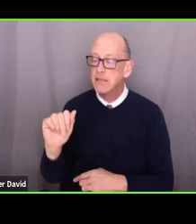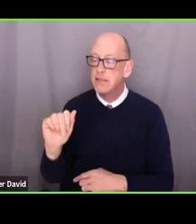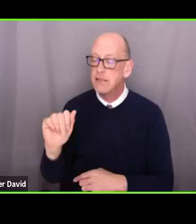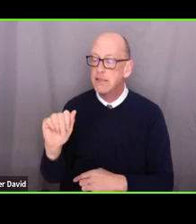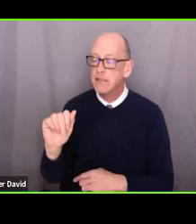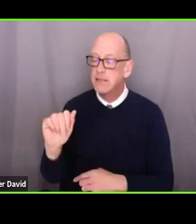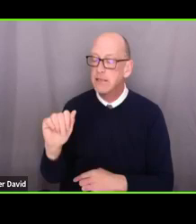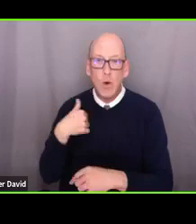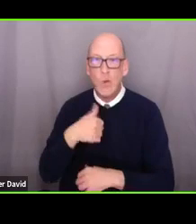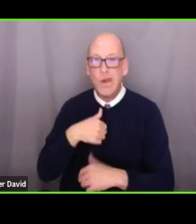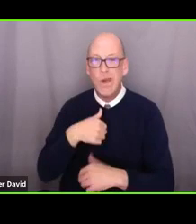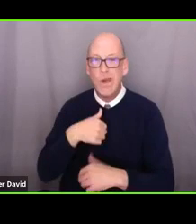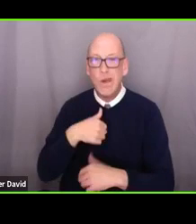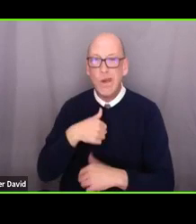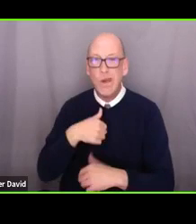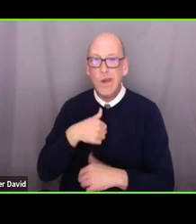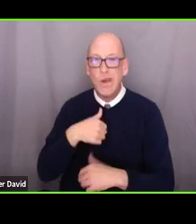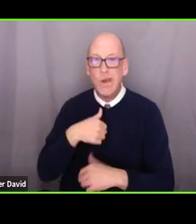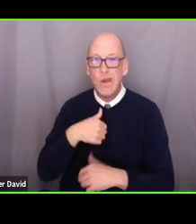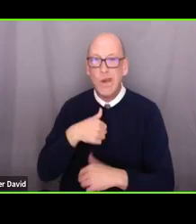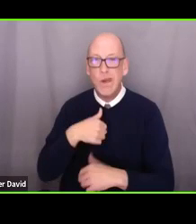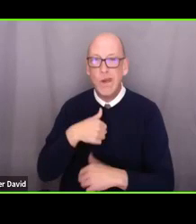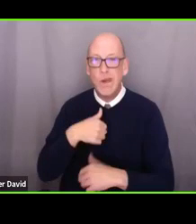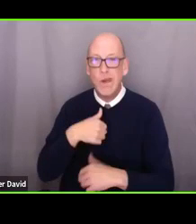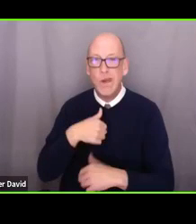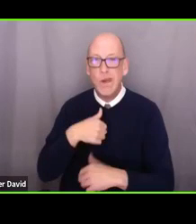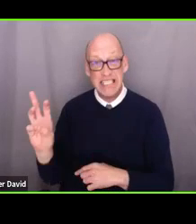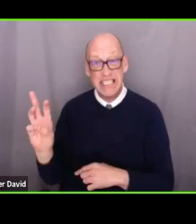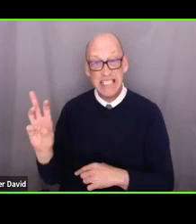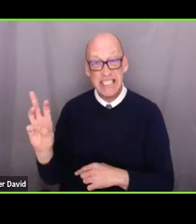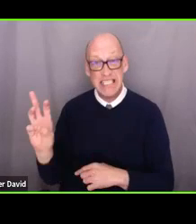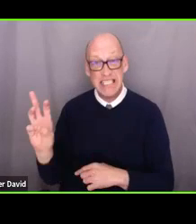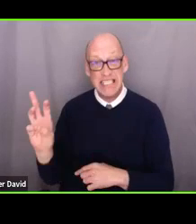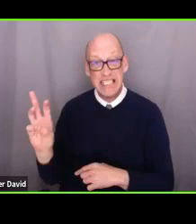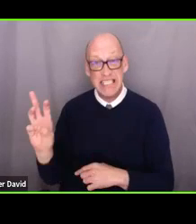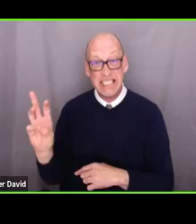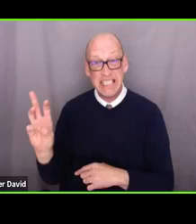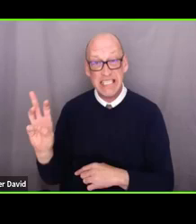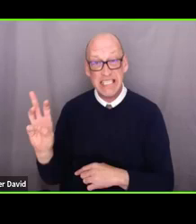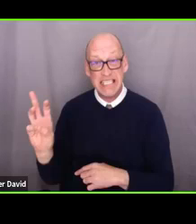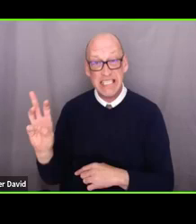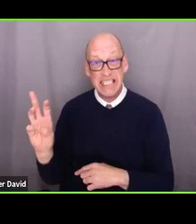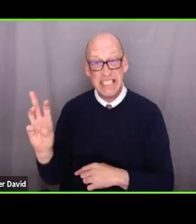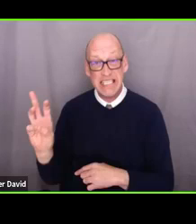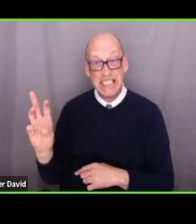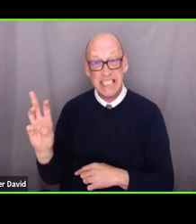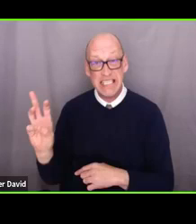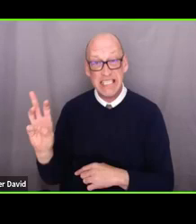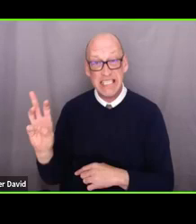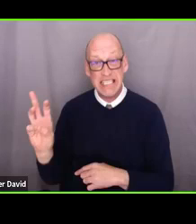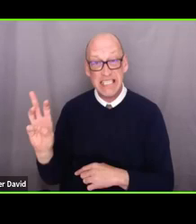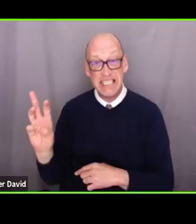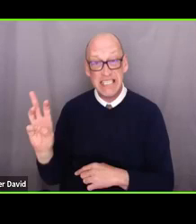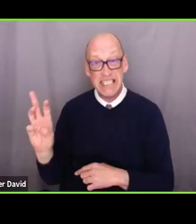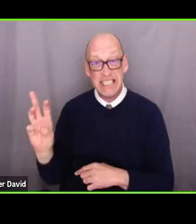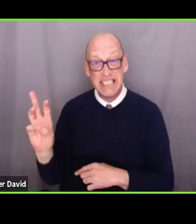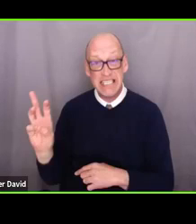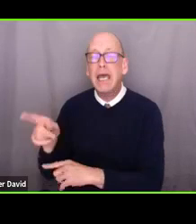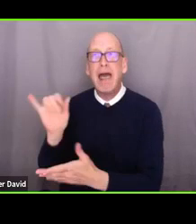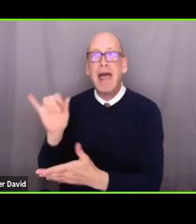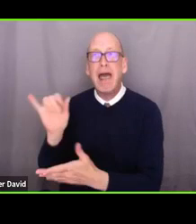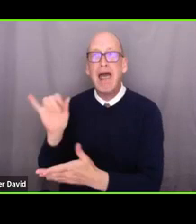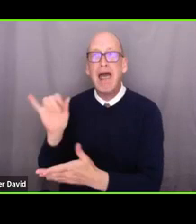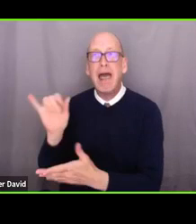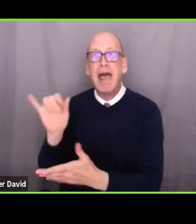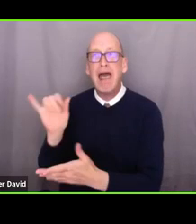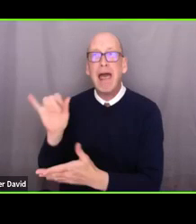think, about 1976 in Japan. And so it's been around for a while.